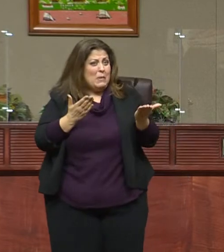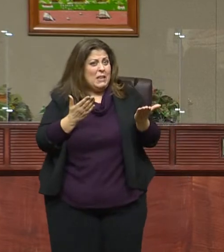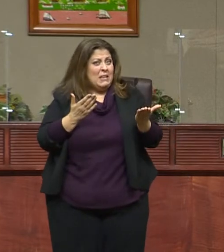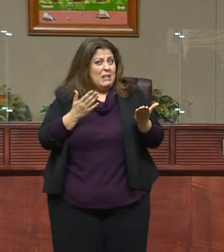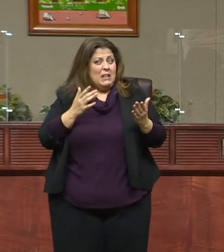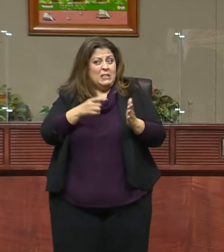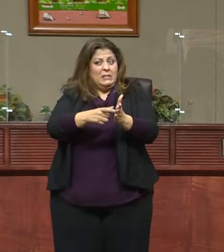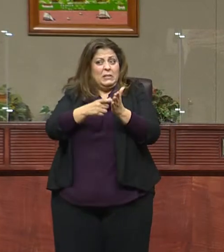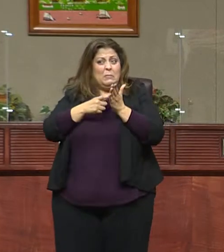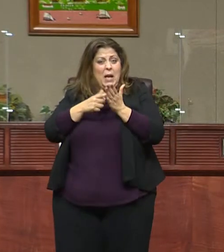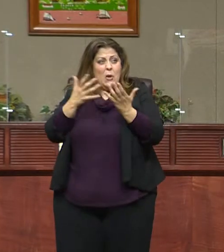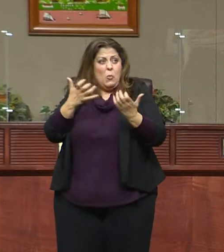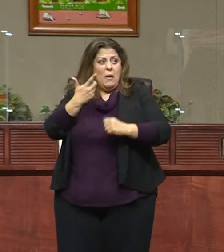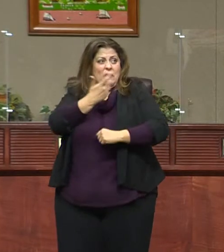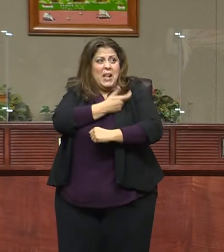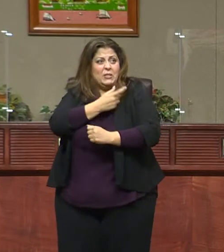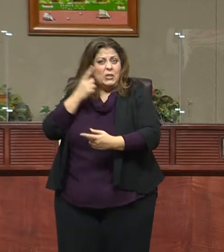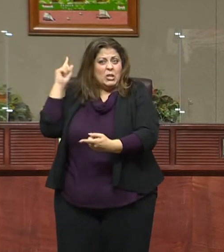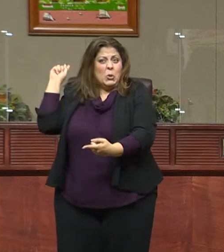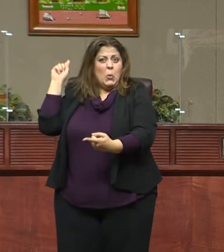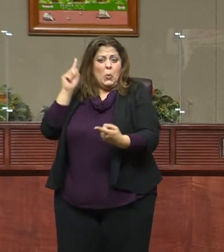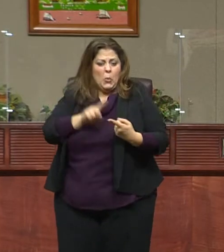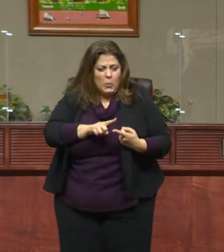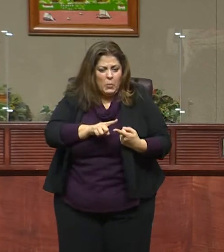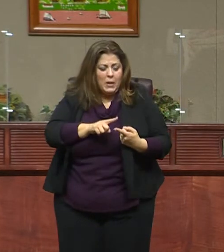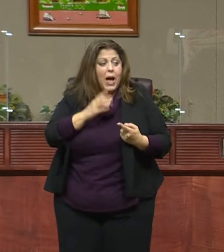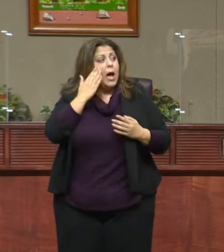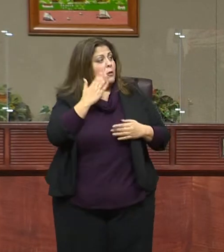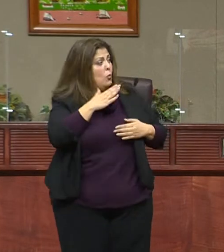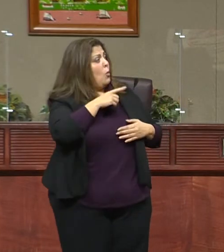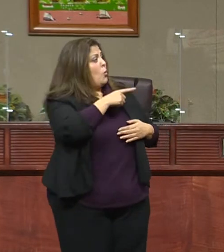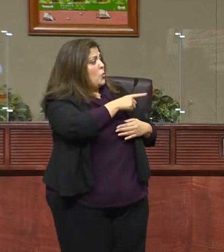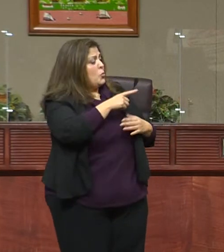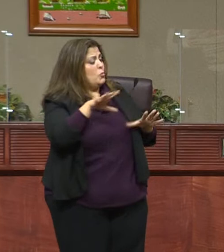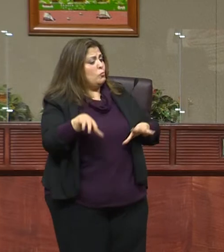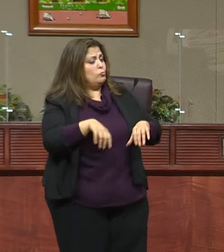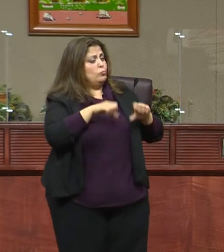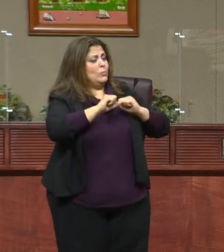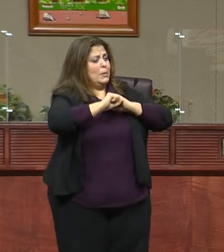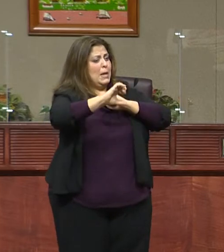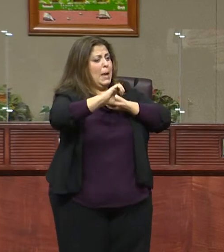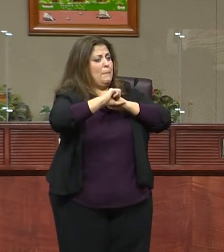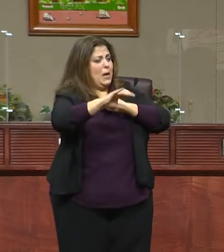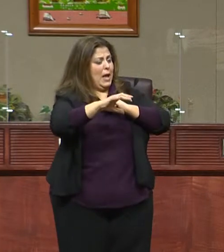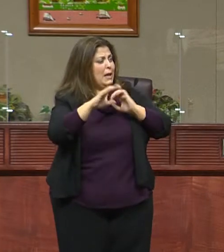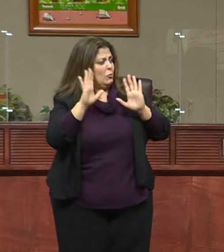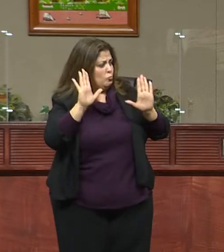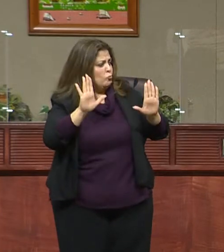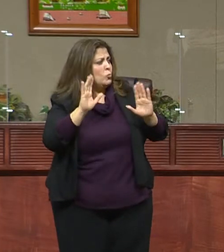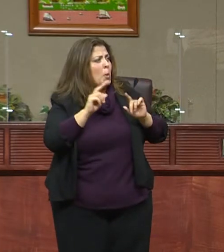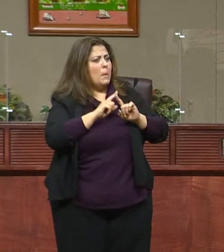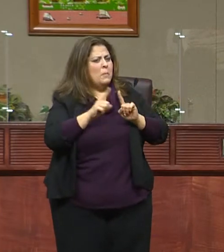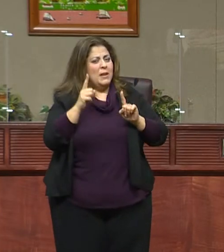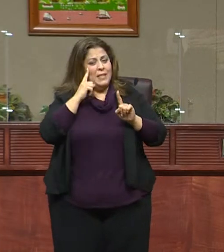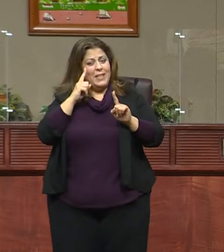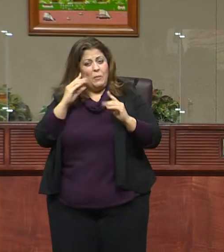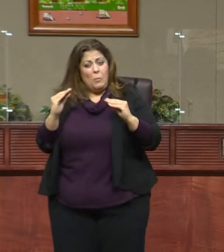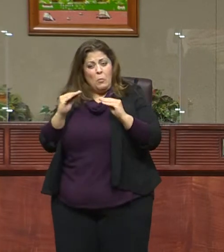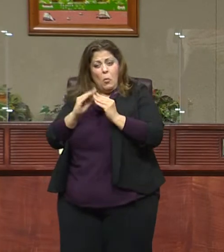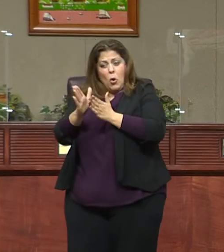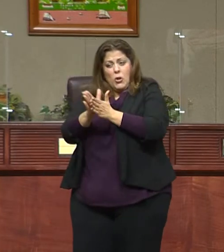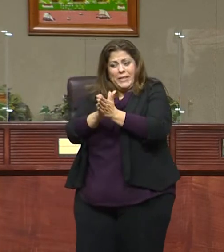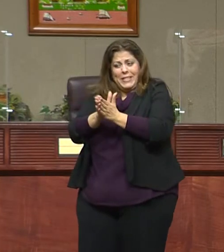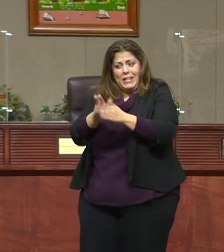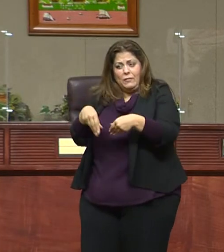the vaccinations? I mean, I know you guys are doing the campaign, but I just wonder, are there incentives that could be, out